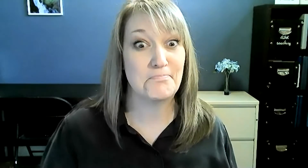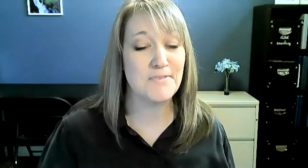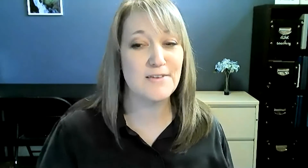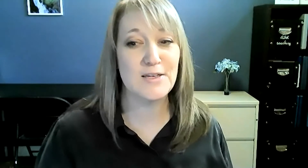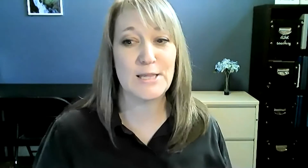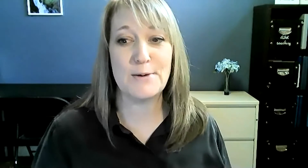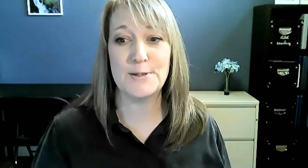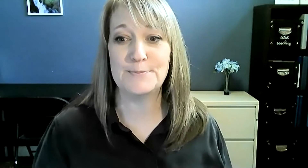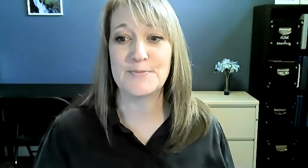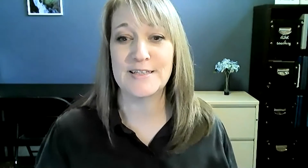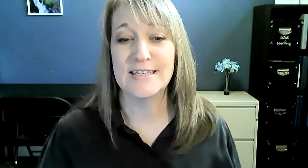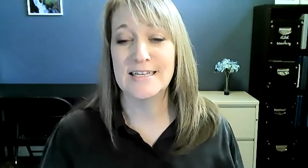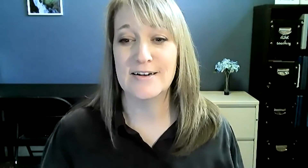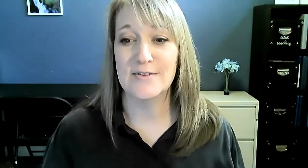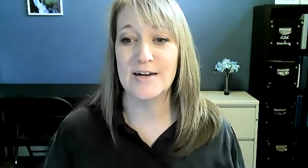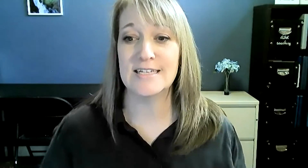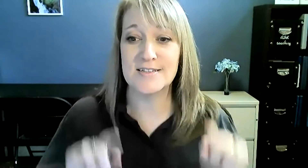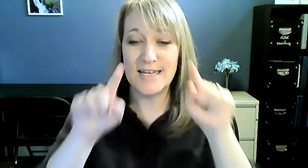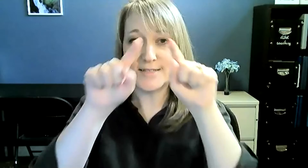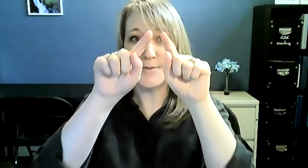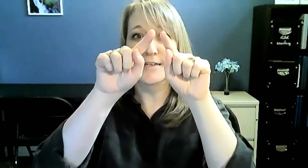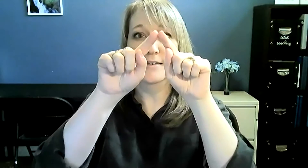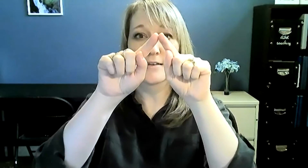See if you get that one. All right, here's the next one.